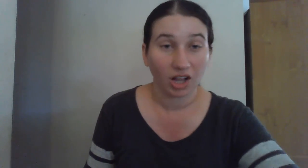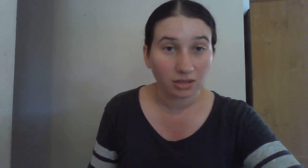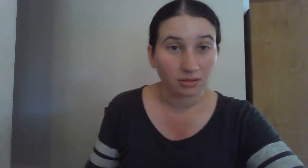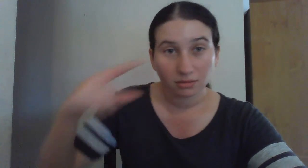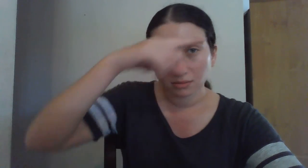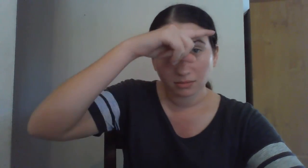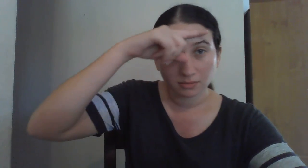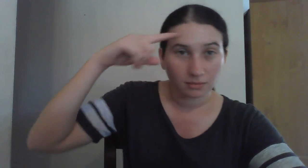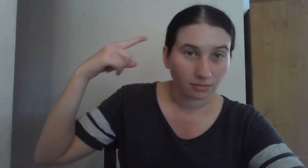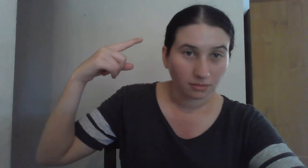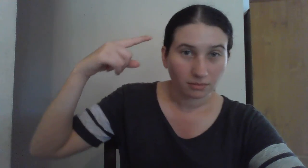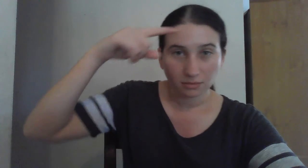color.